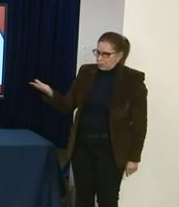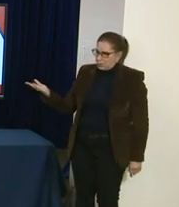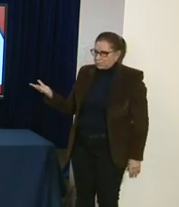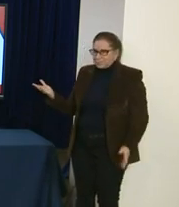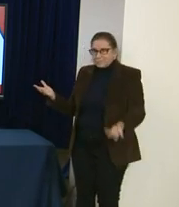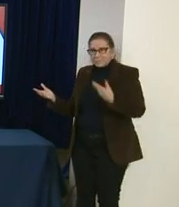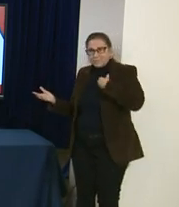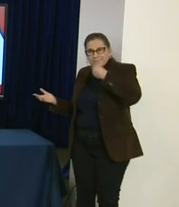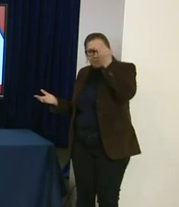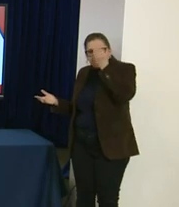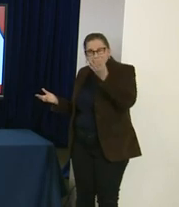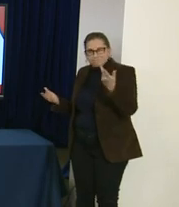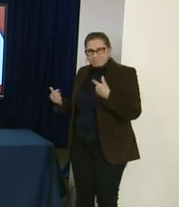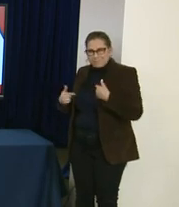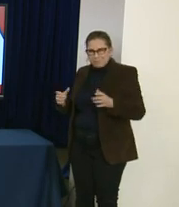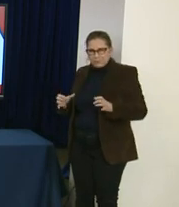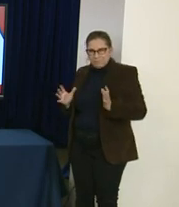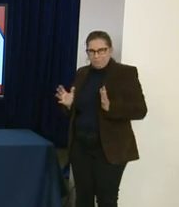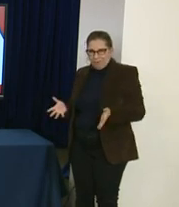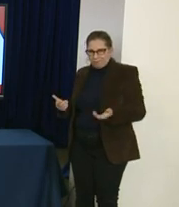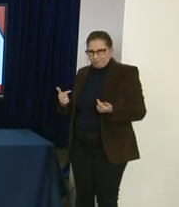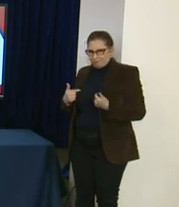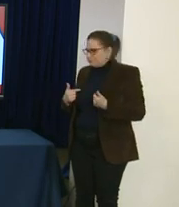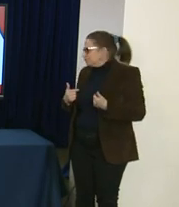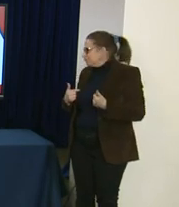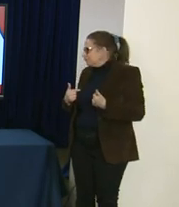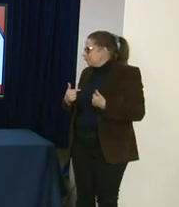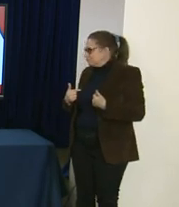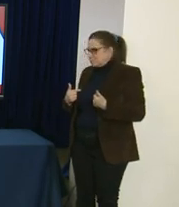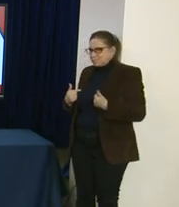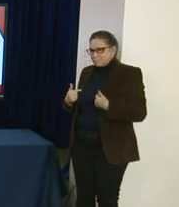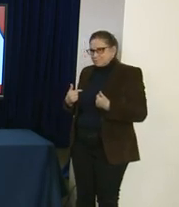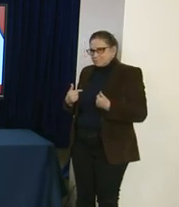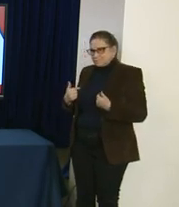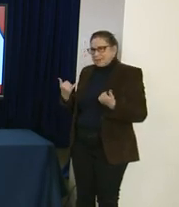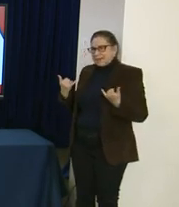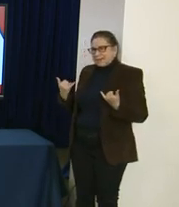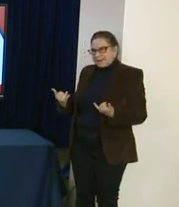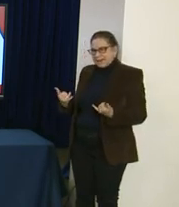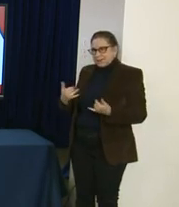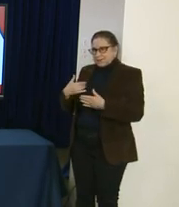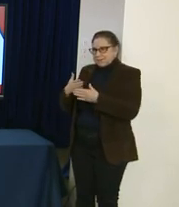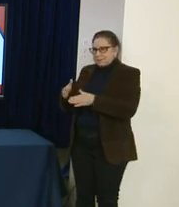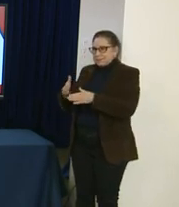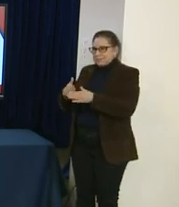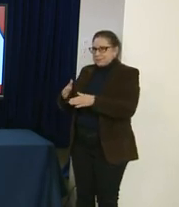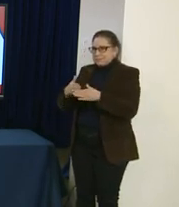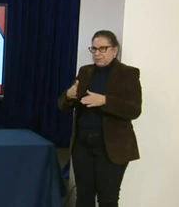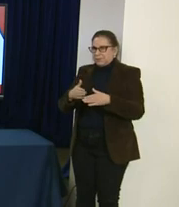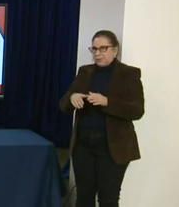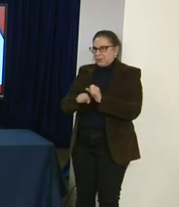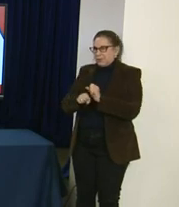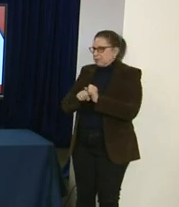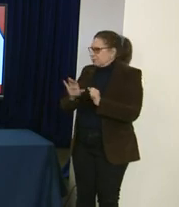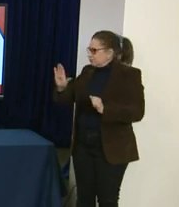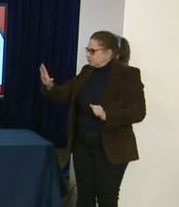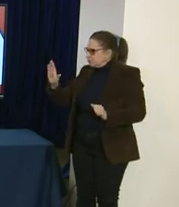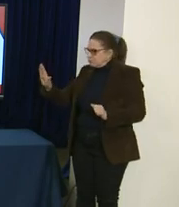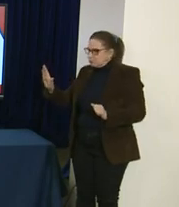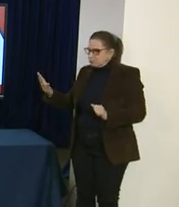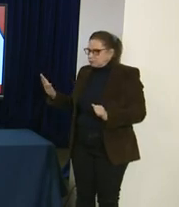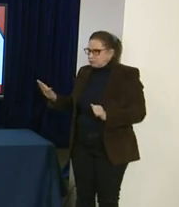And so we have spread out the work among us to try our very best to keep everybody